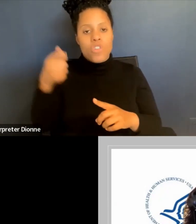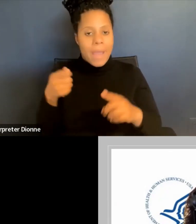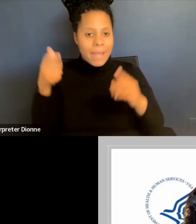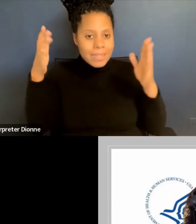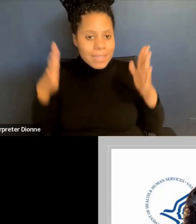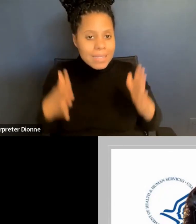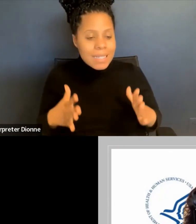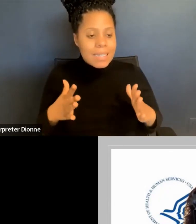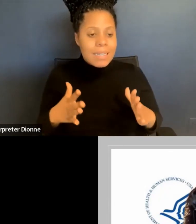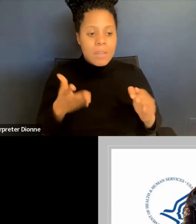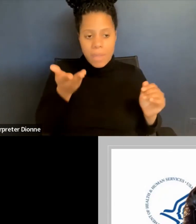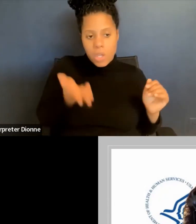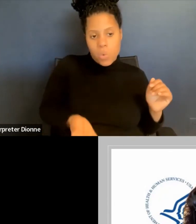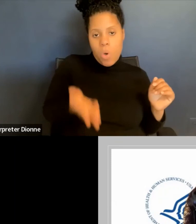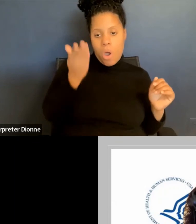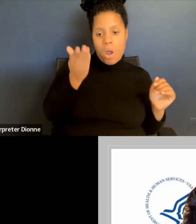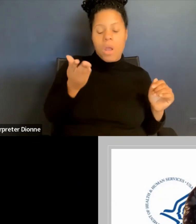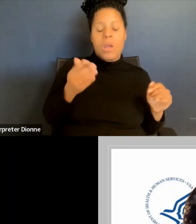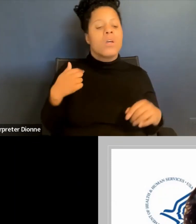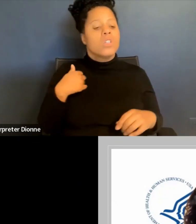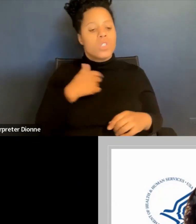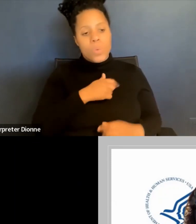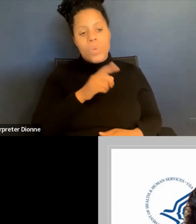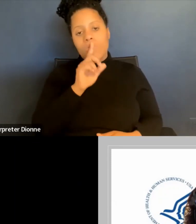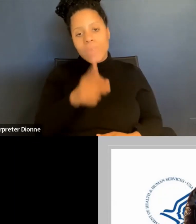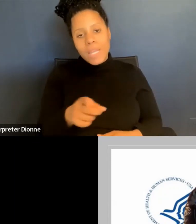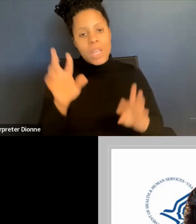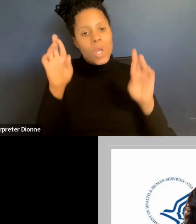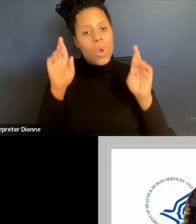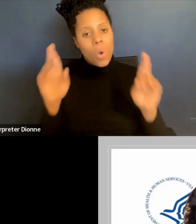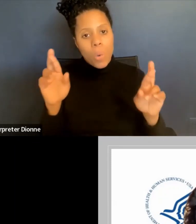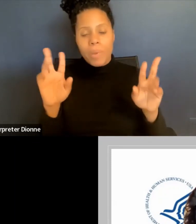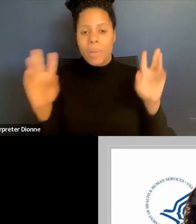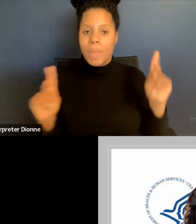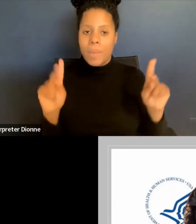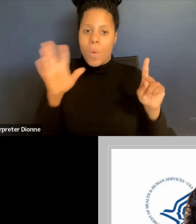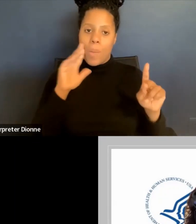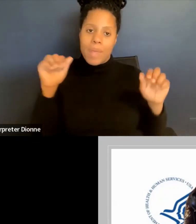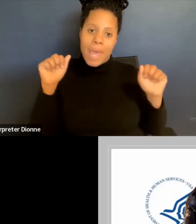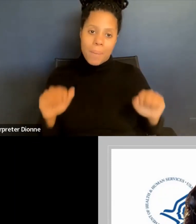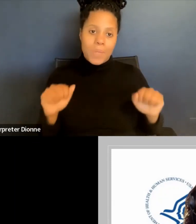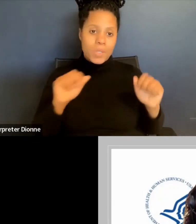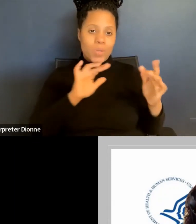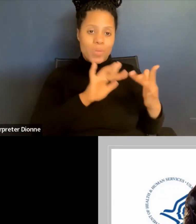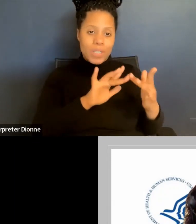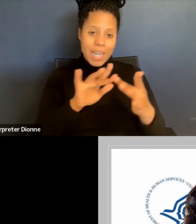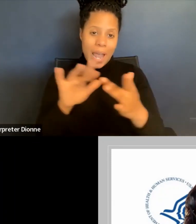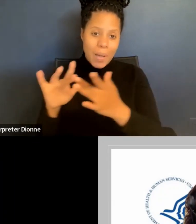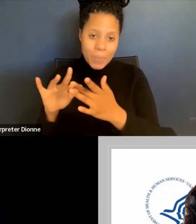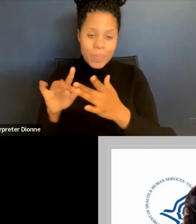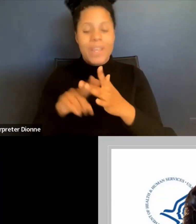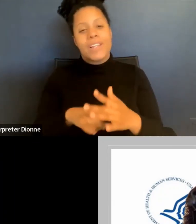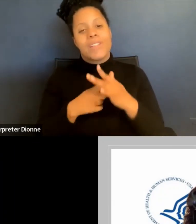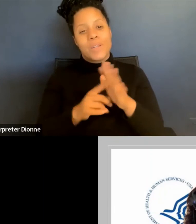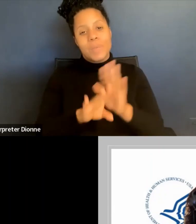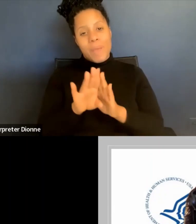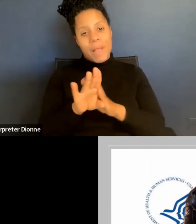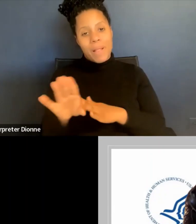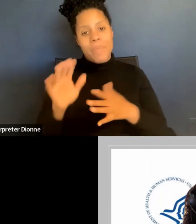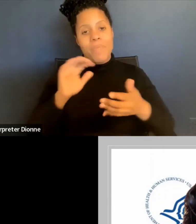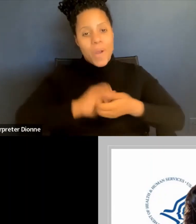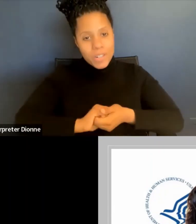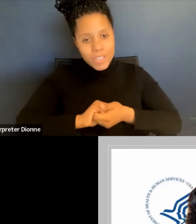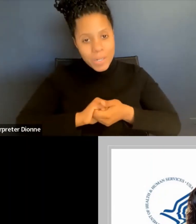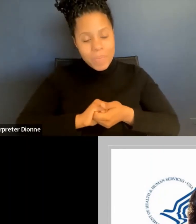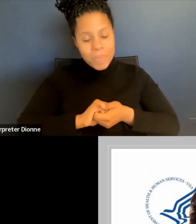And so we really hope that people will reach out and start to build this partnership. Please feel free to